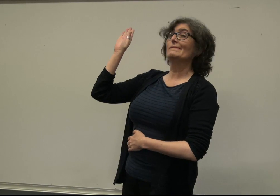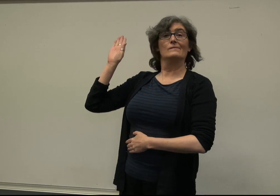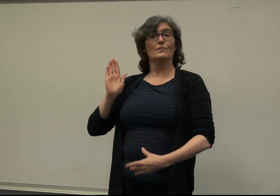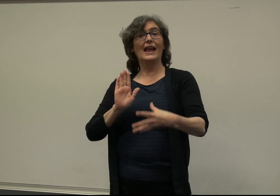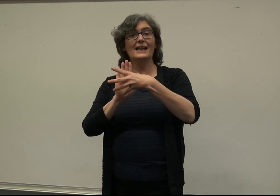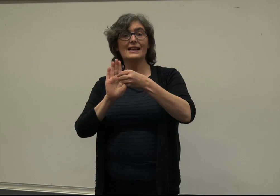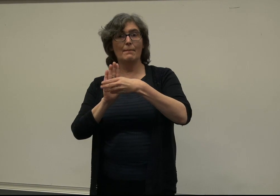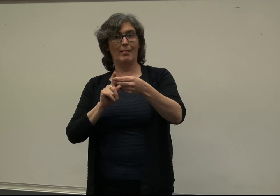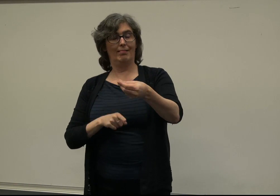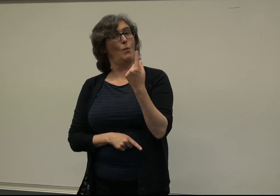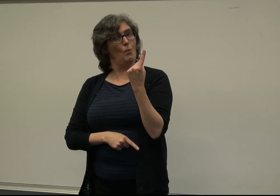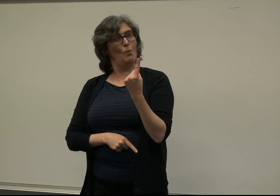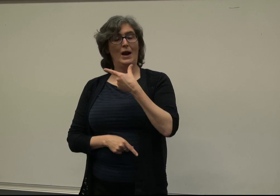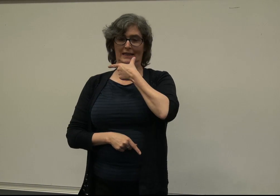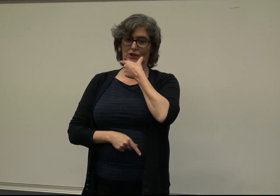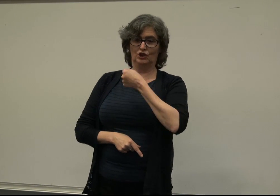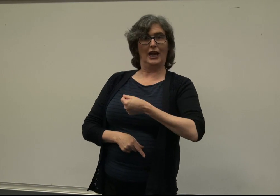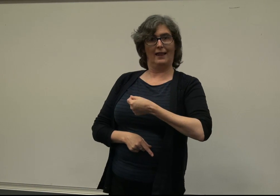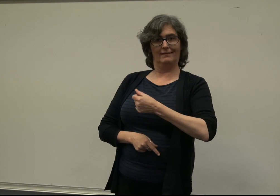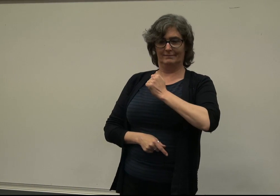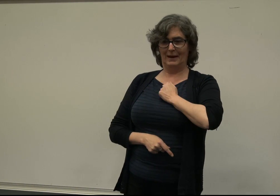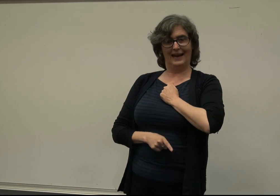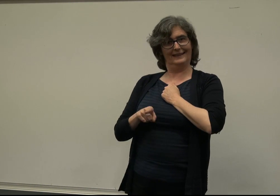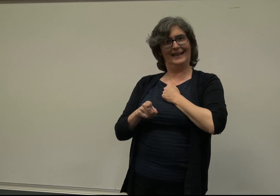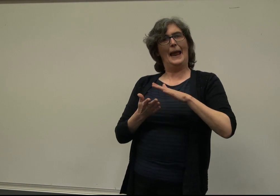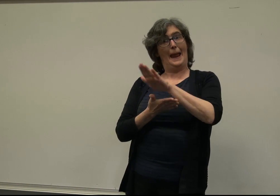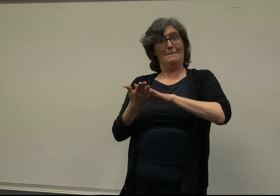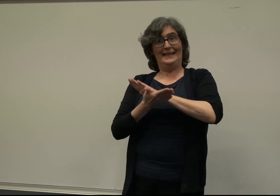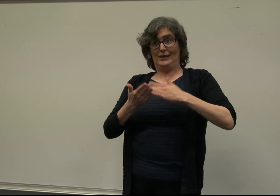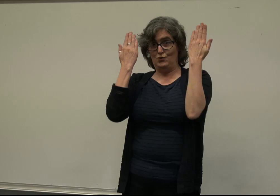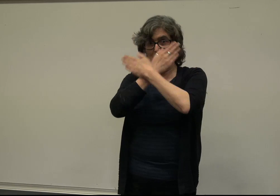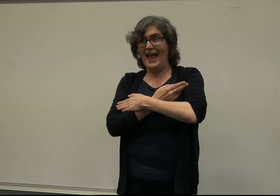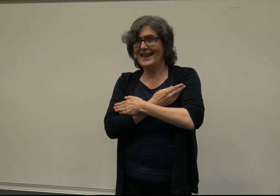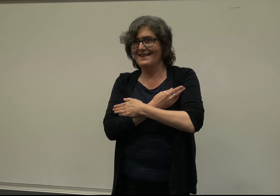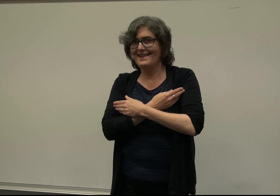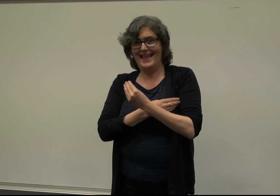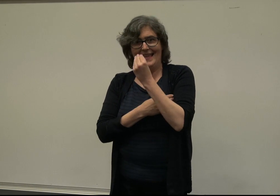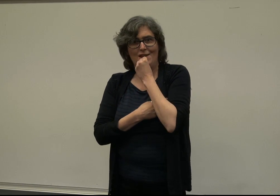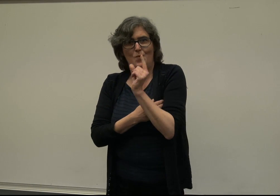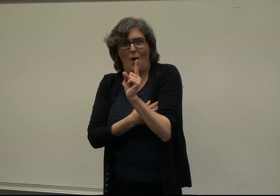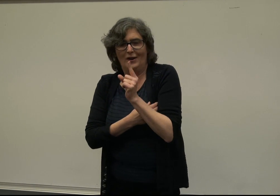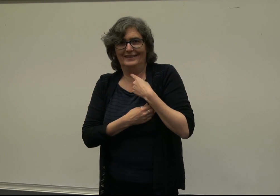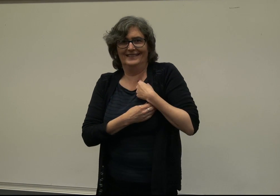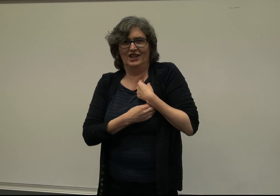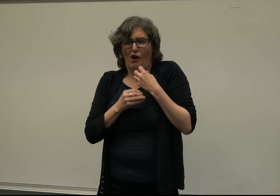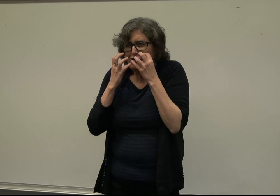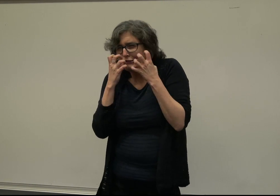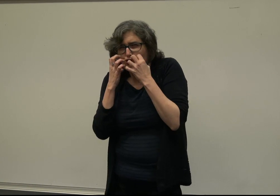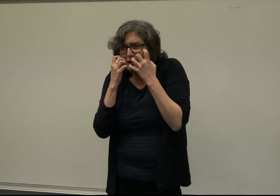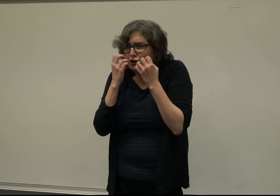are we going to eat crunchy potatoes tonight?" Now, what is curious about that sentence is